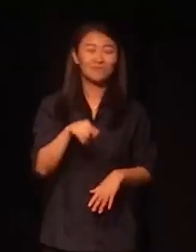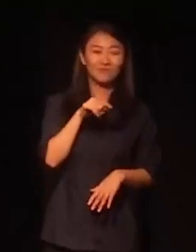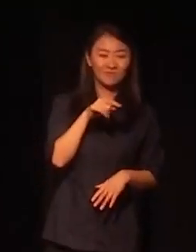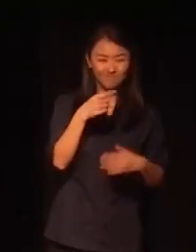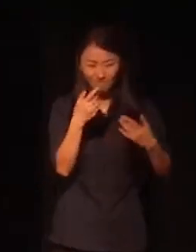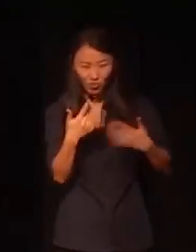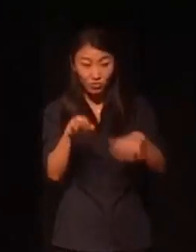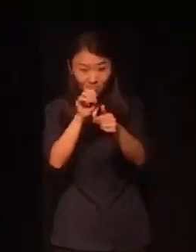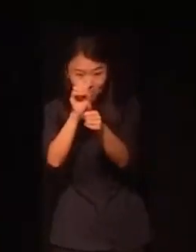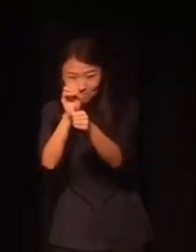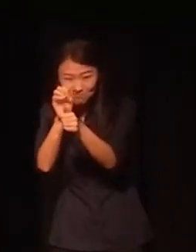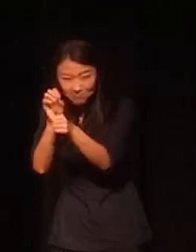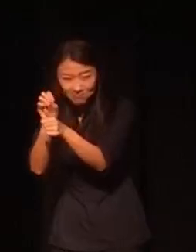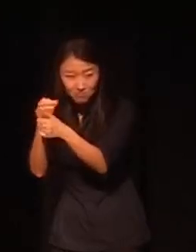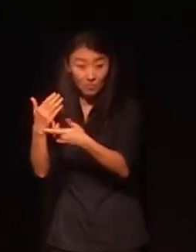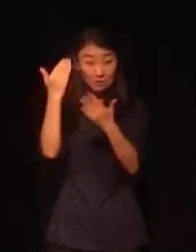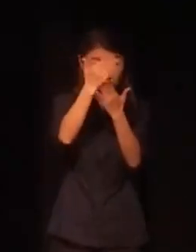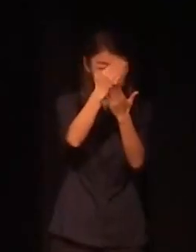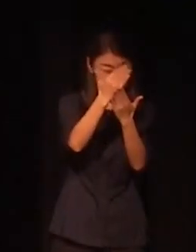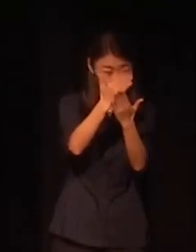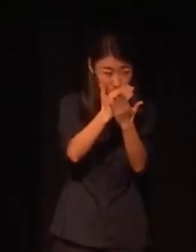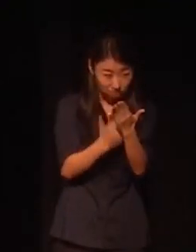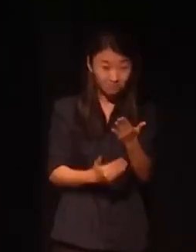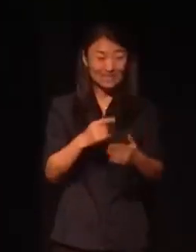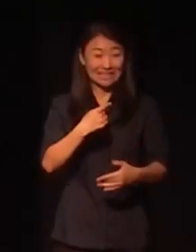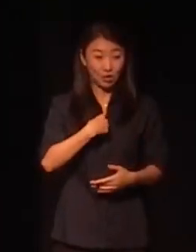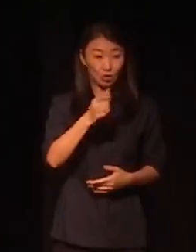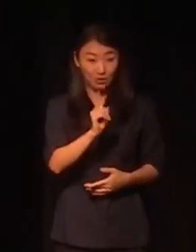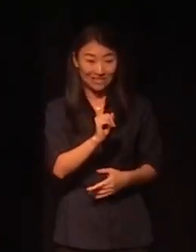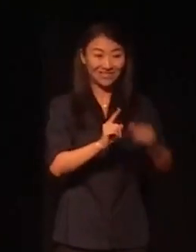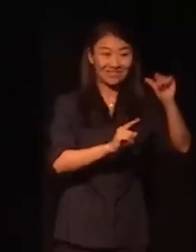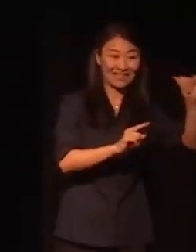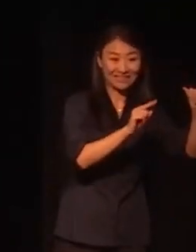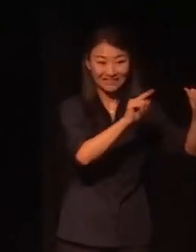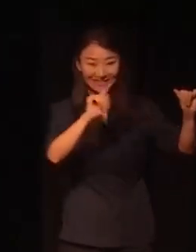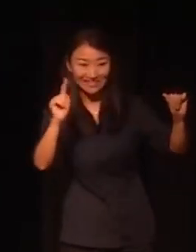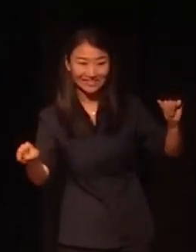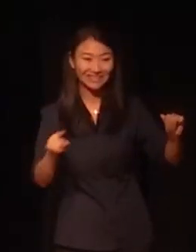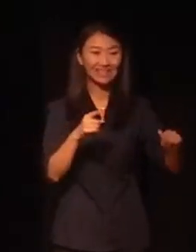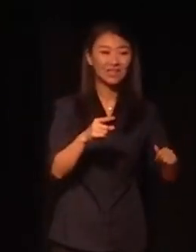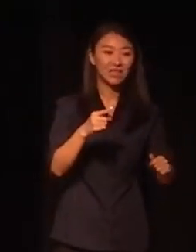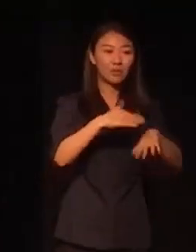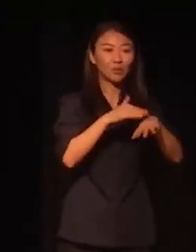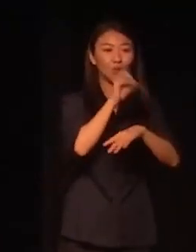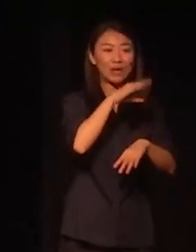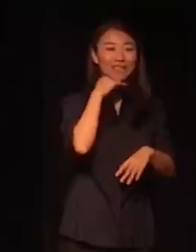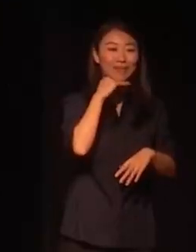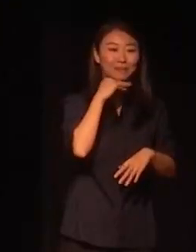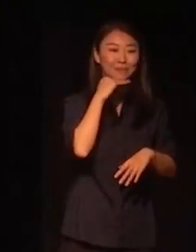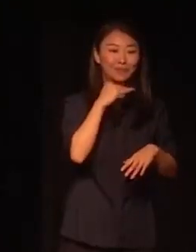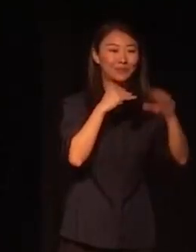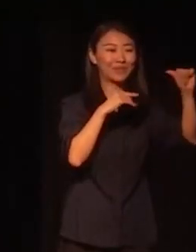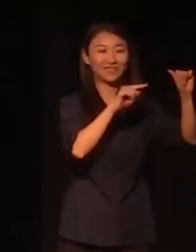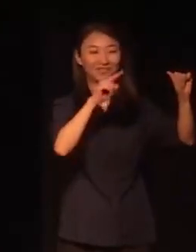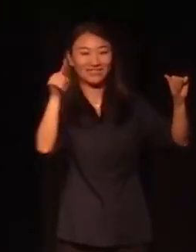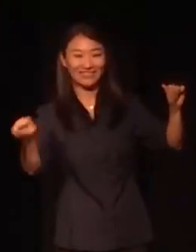of list them alphabetically or according to Hanyi, Pinyin. So I put them into 20